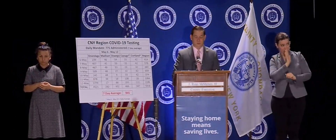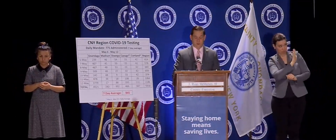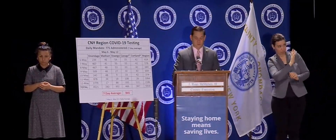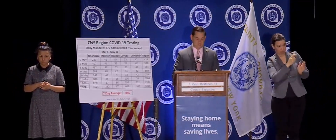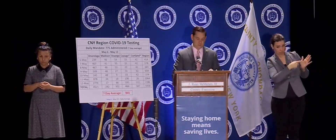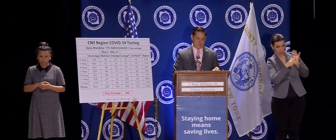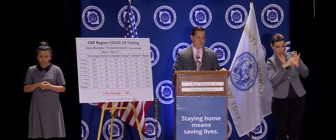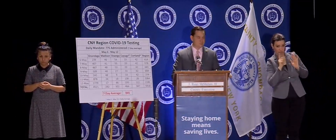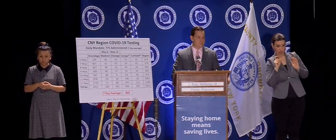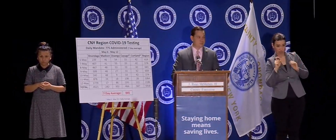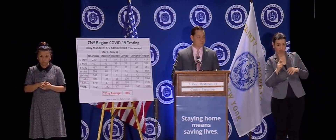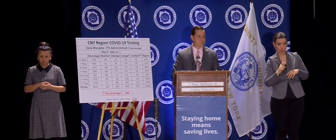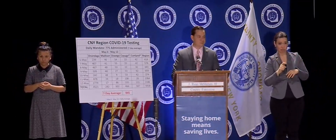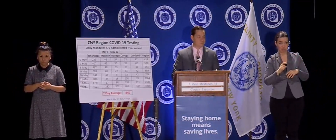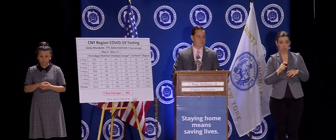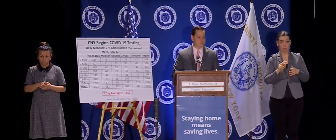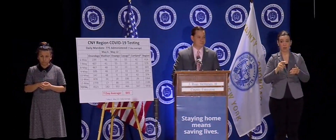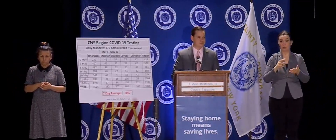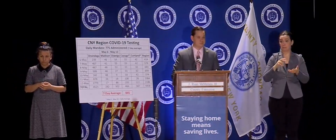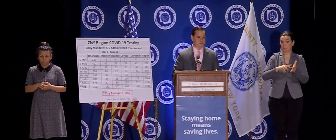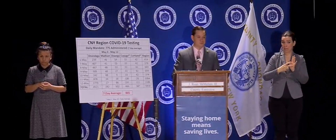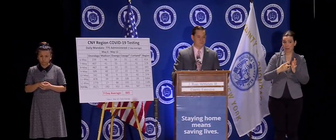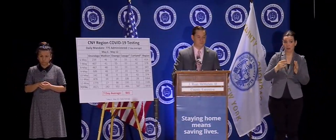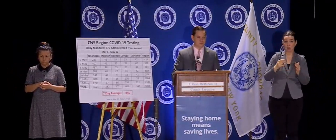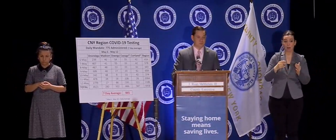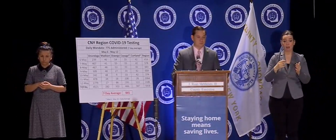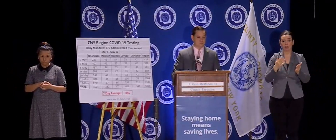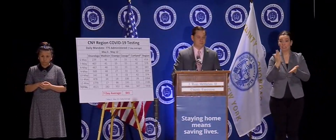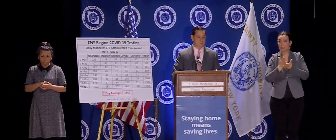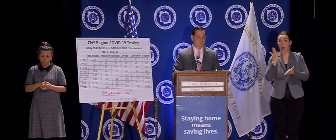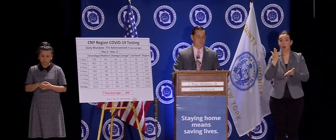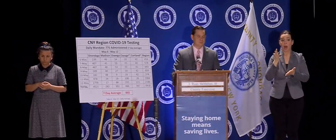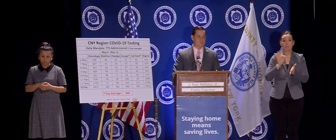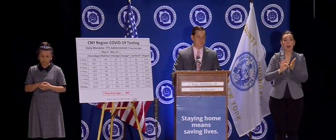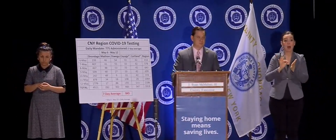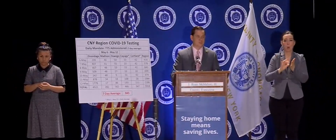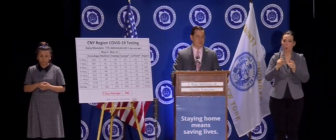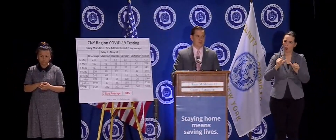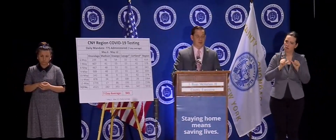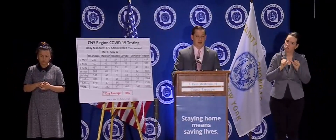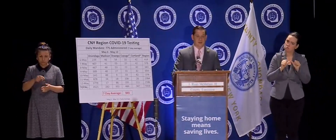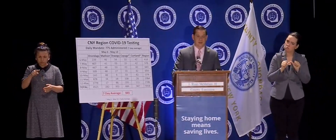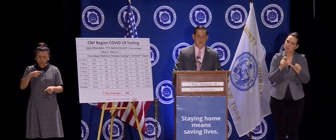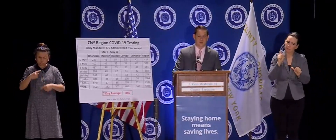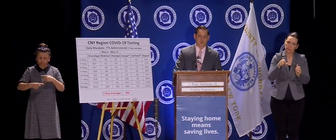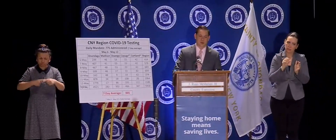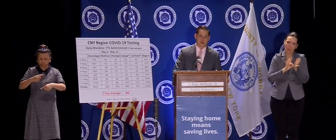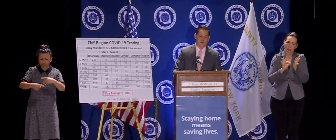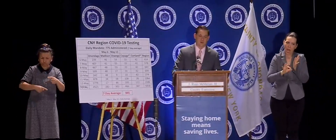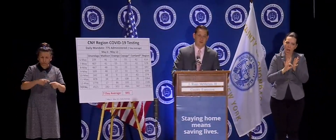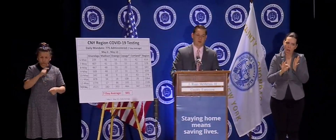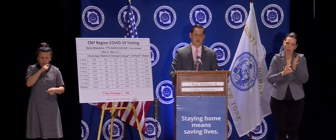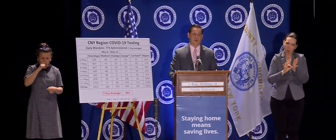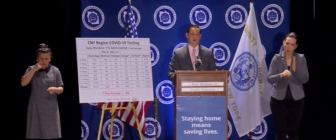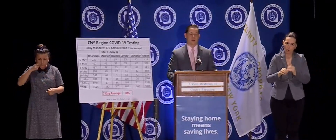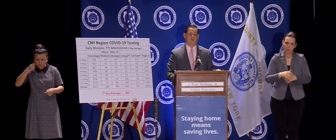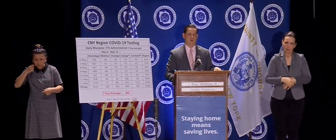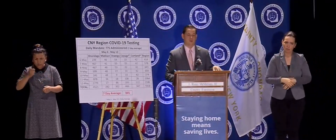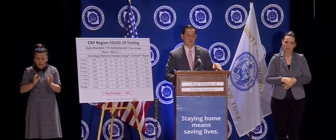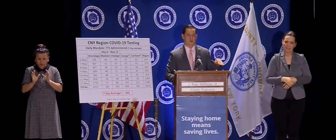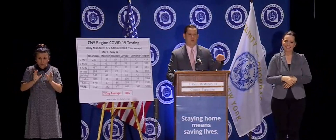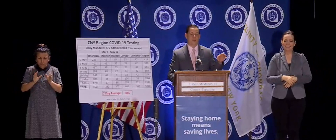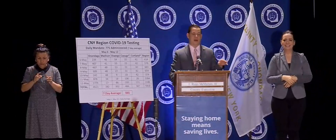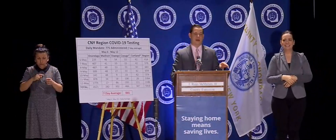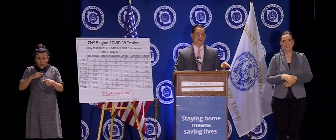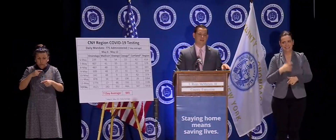anymore? No. If we fall behind on any of the 7 metrics, what happens? Yeah, I think that's when you have your,